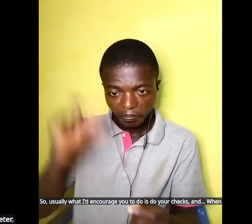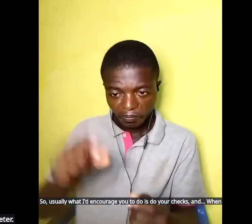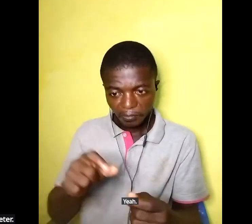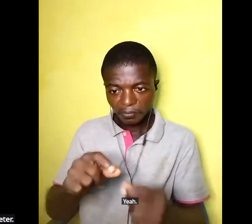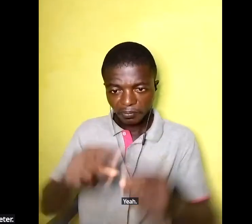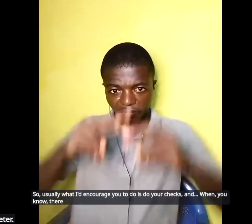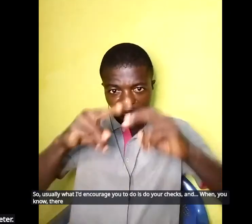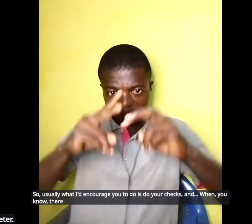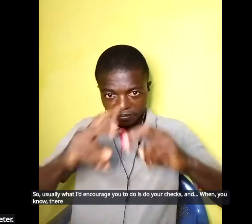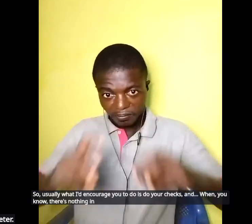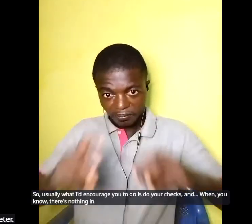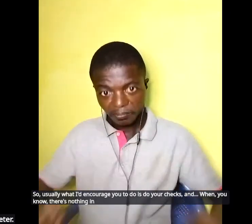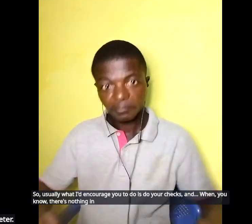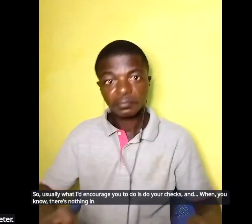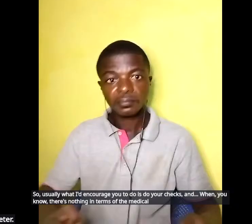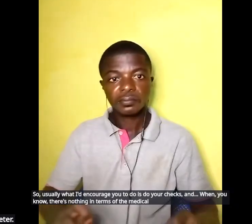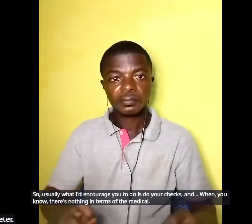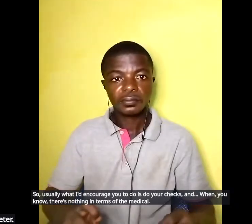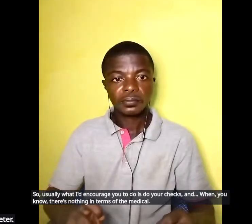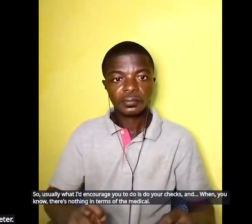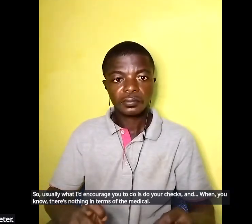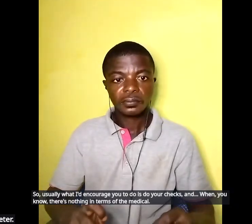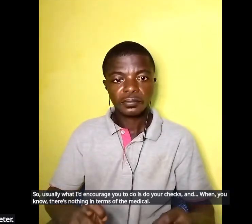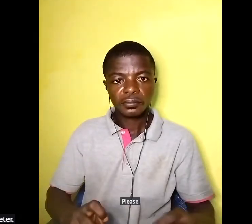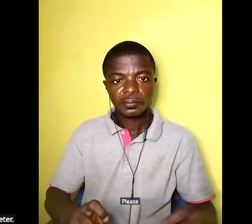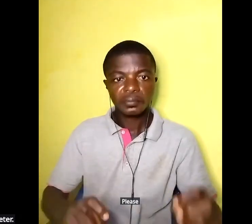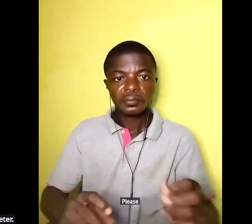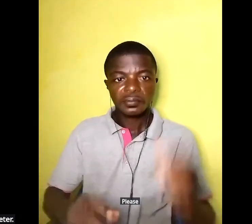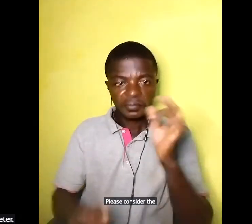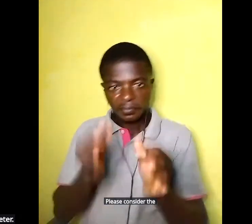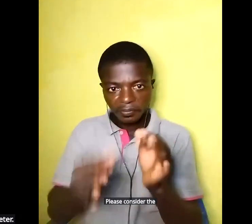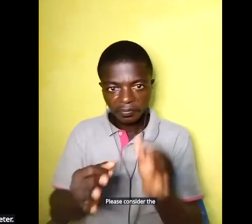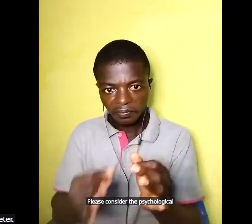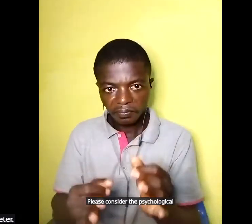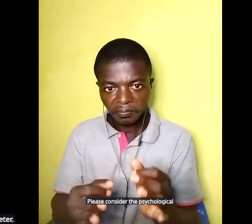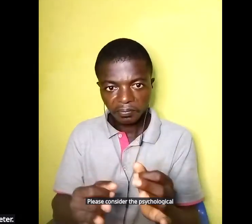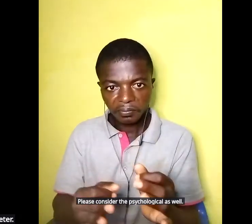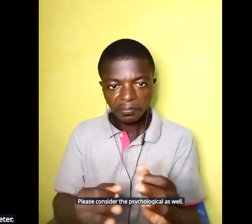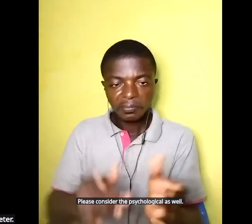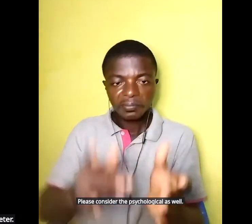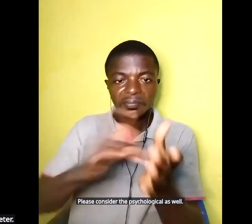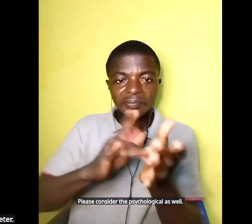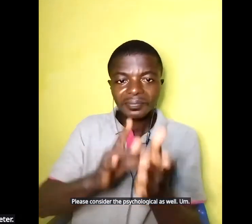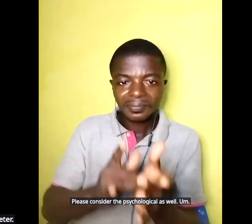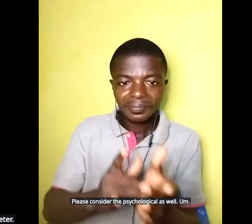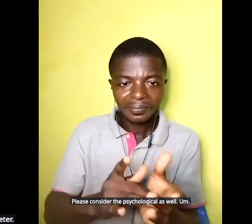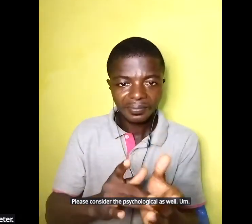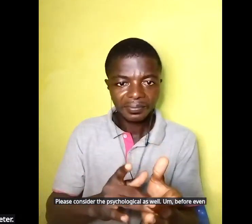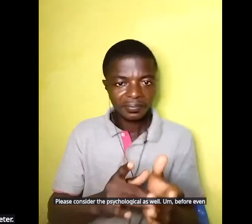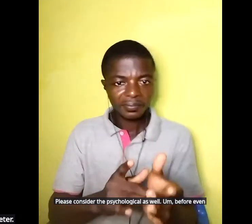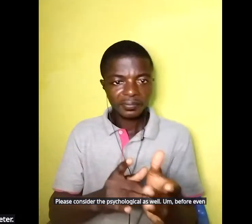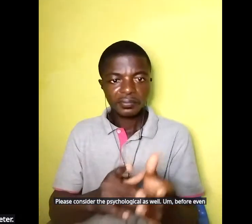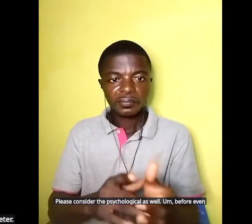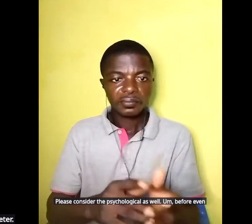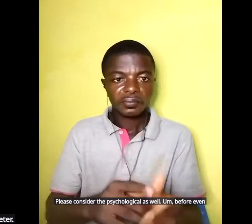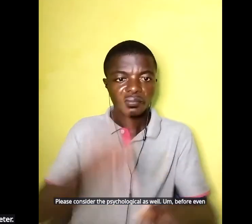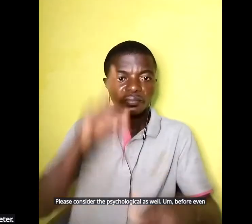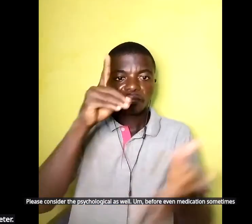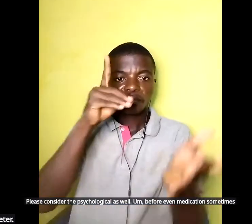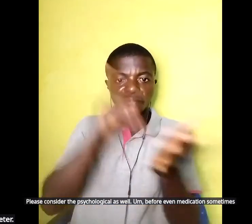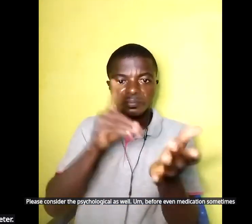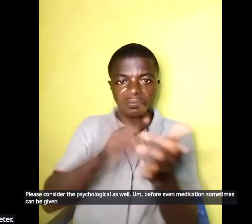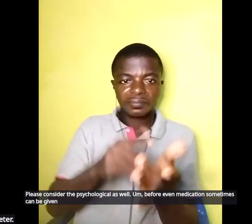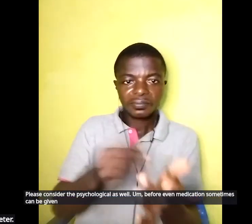there's nothing in terms of the medical, please consider the psychological as well. Before even medication sometimes can be